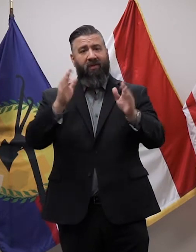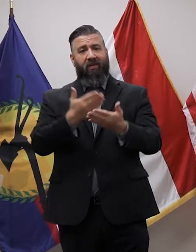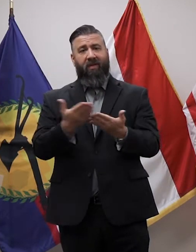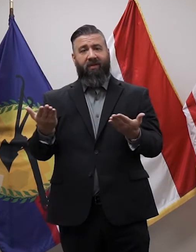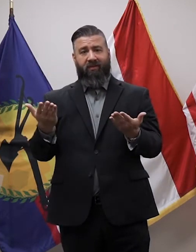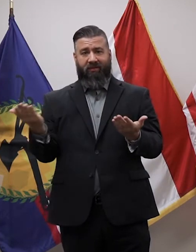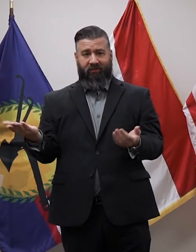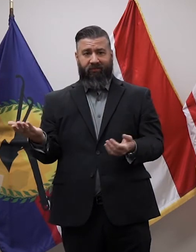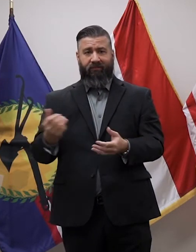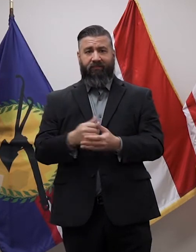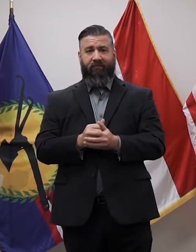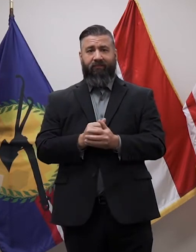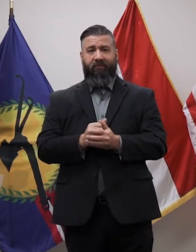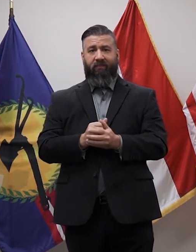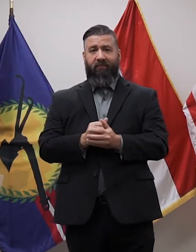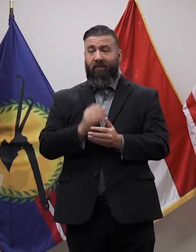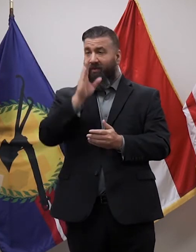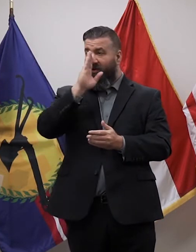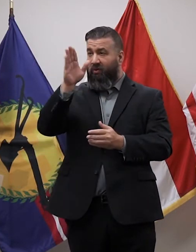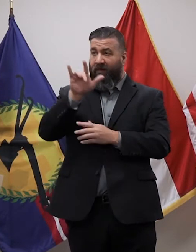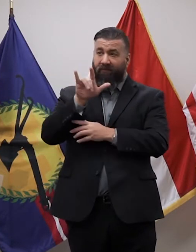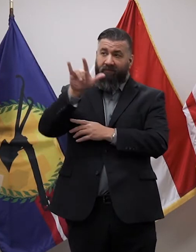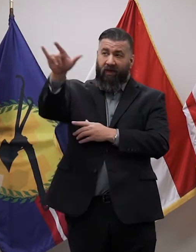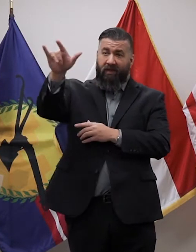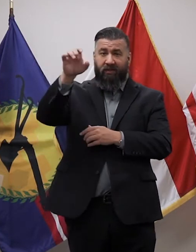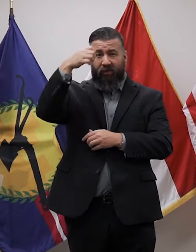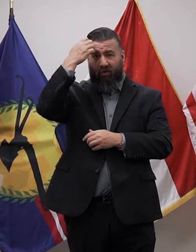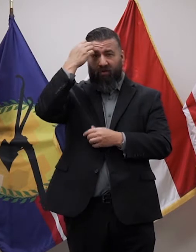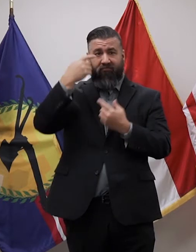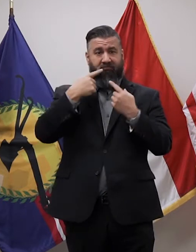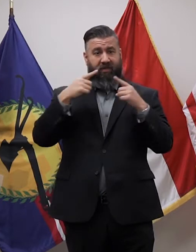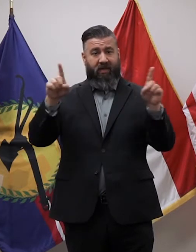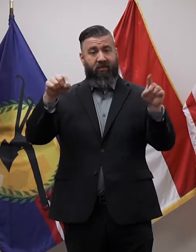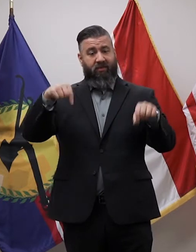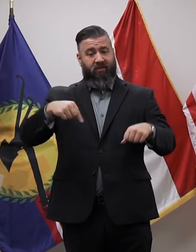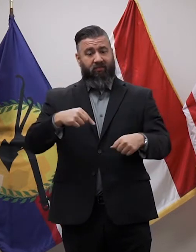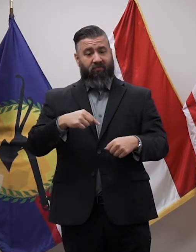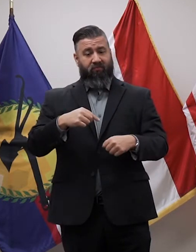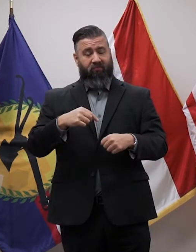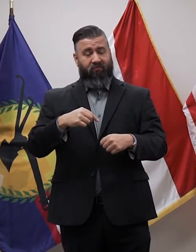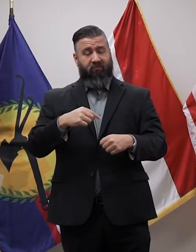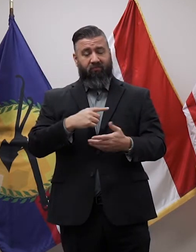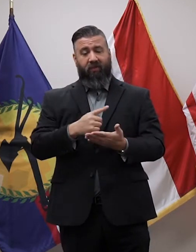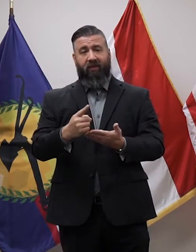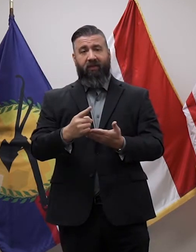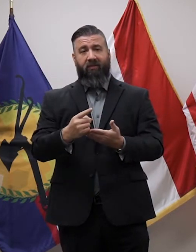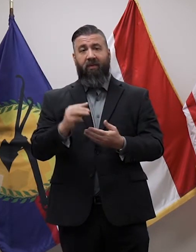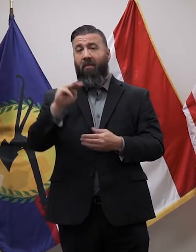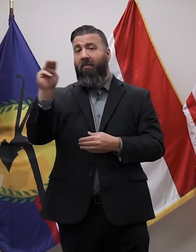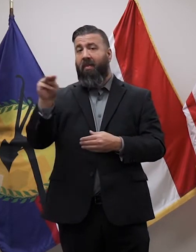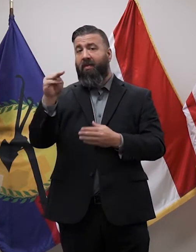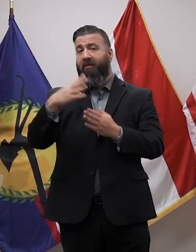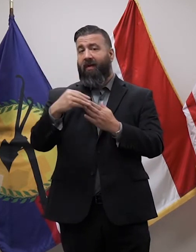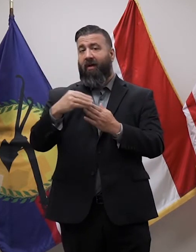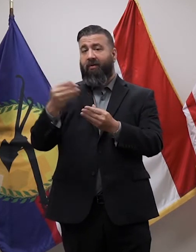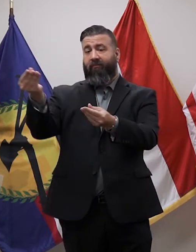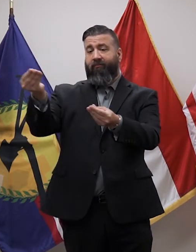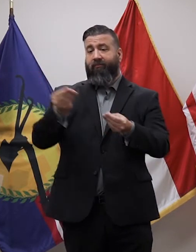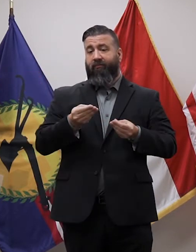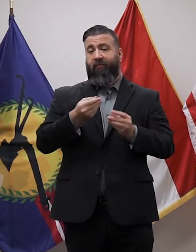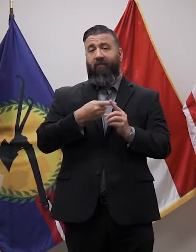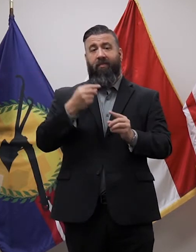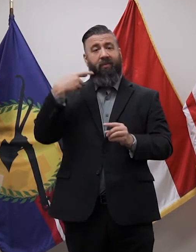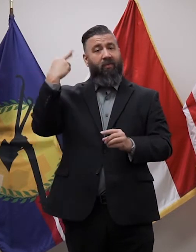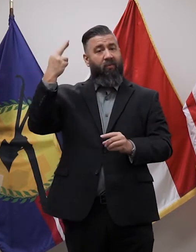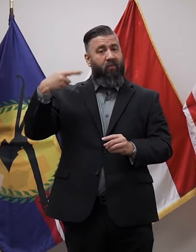the region. Direct flights to Europe were announced this week. Millions of dollars are coming into St. Louis County from the RAM settlement